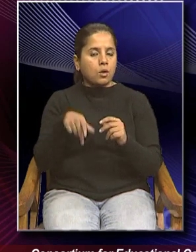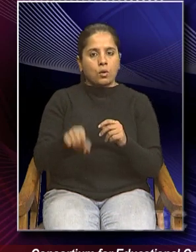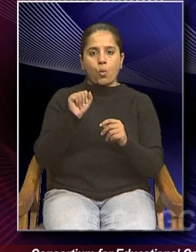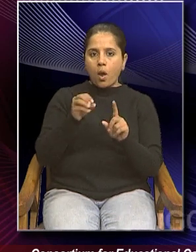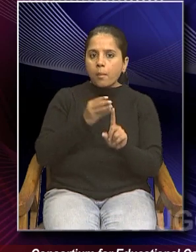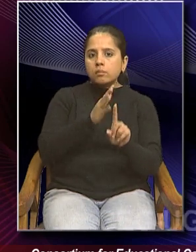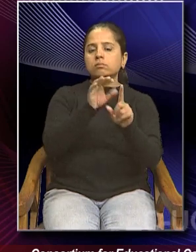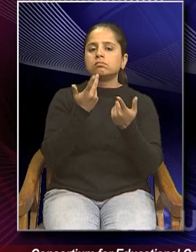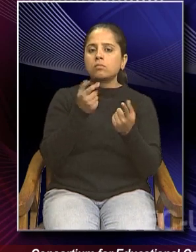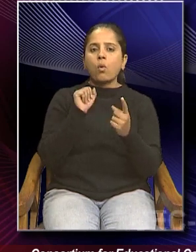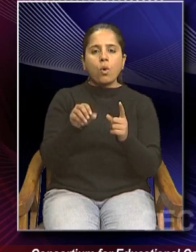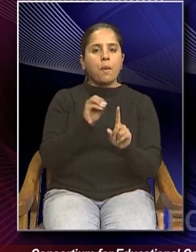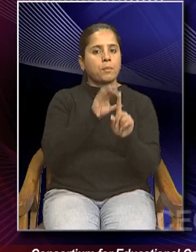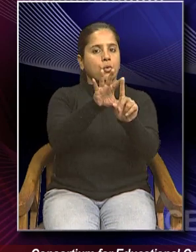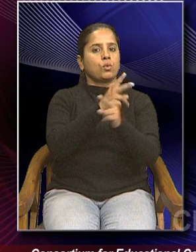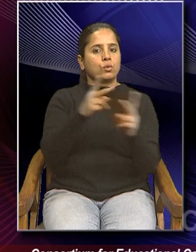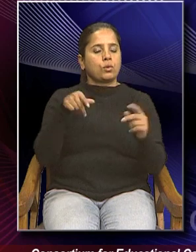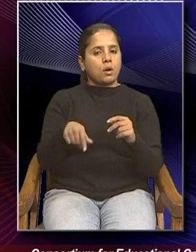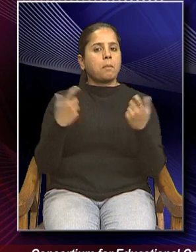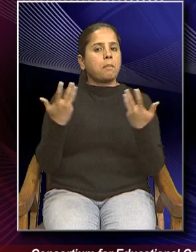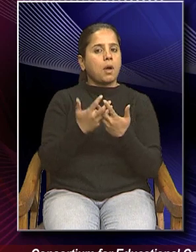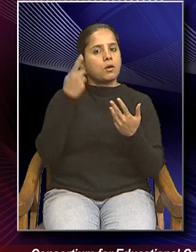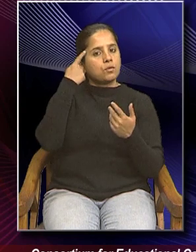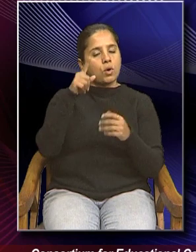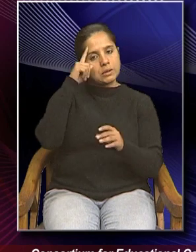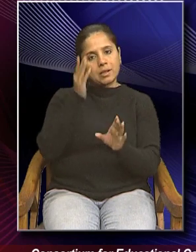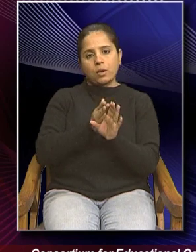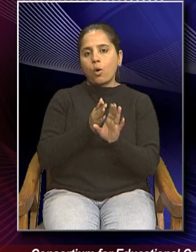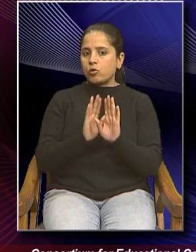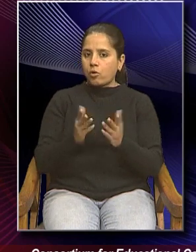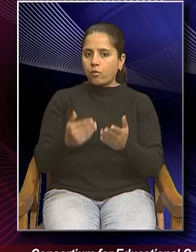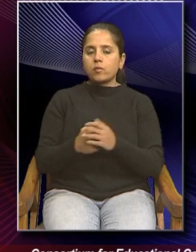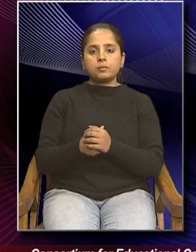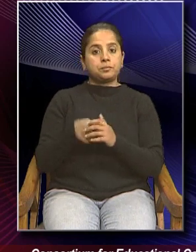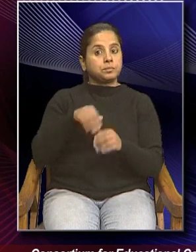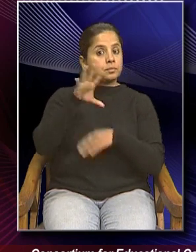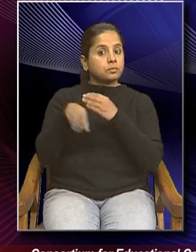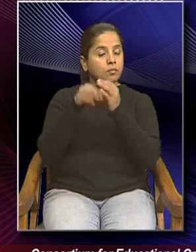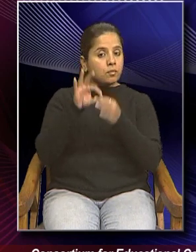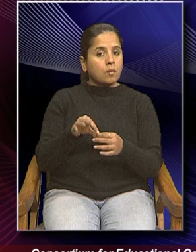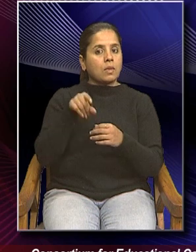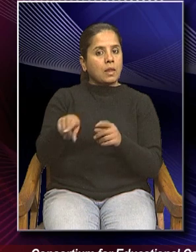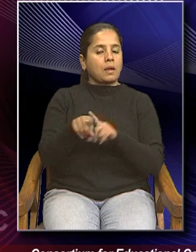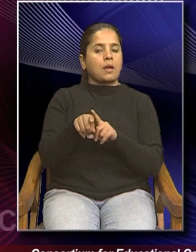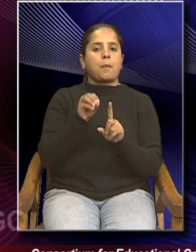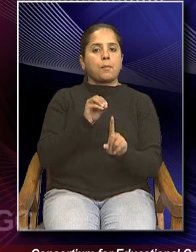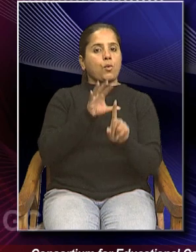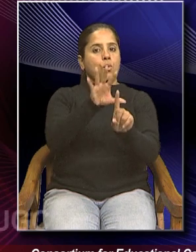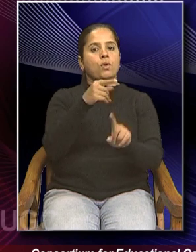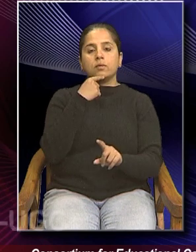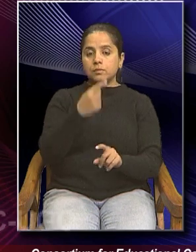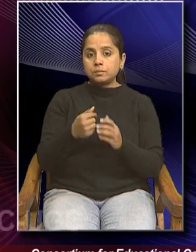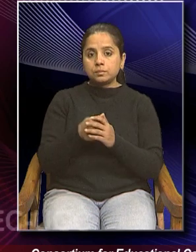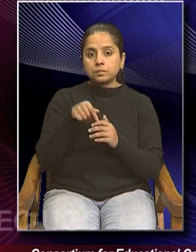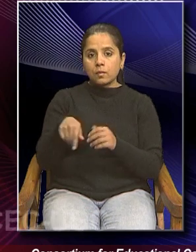an approach that is particularly suitable for psychology. Additionally, it is an approach that